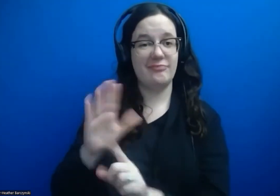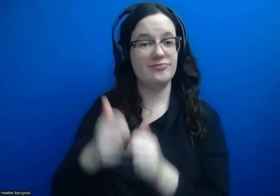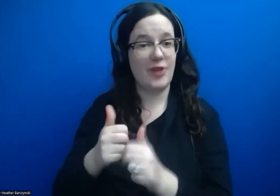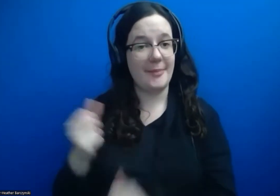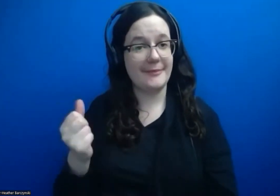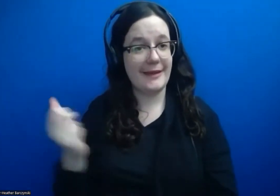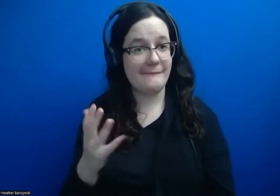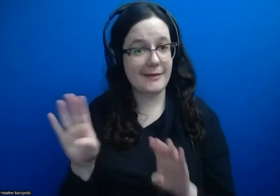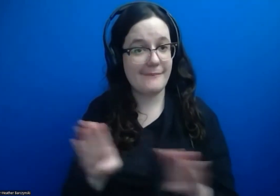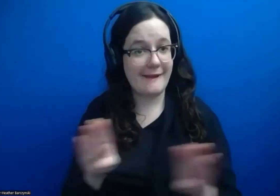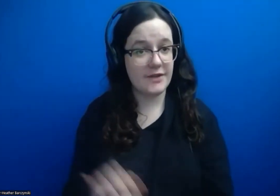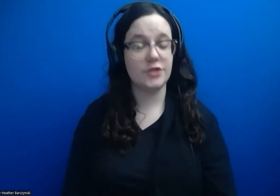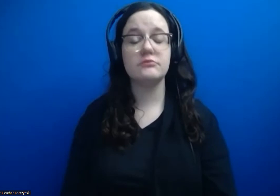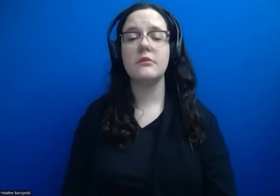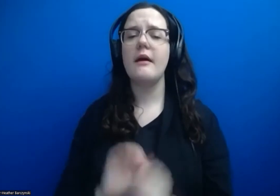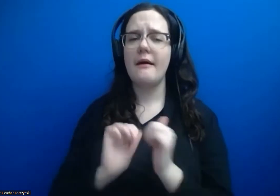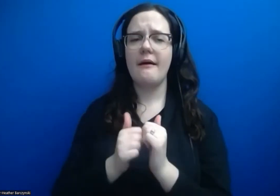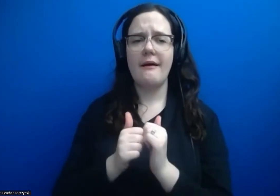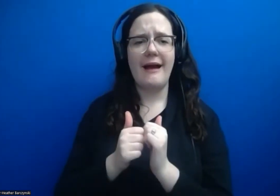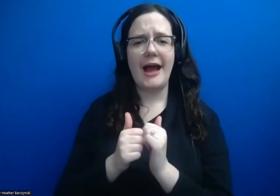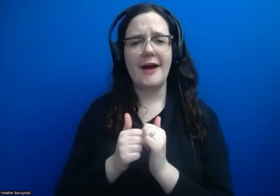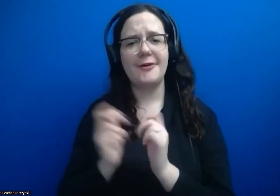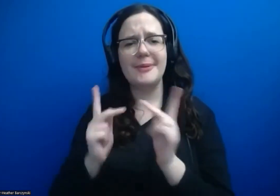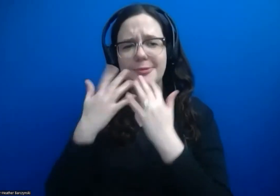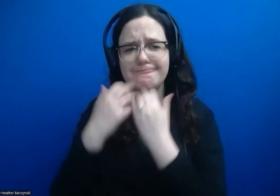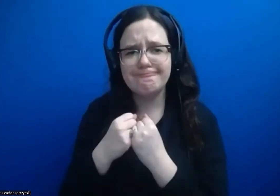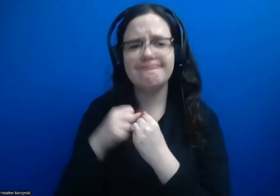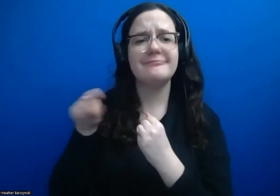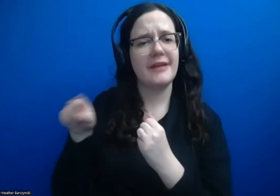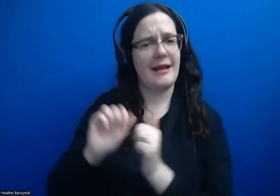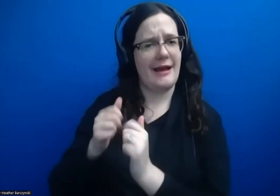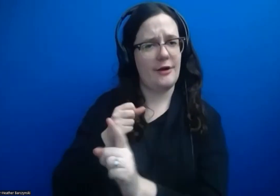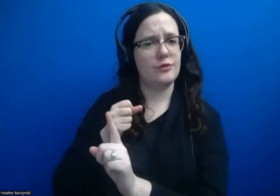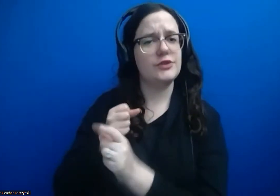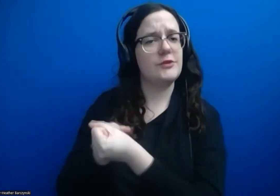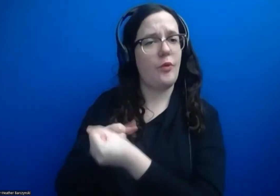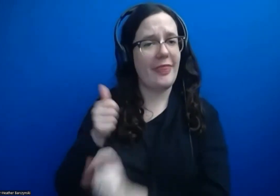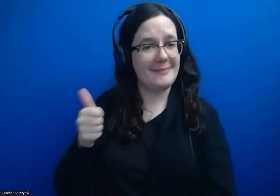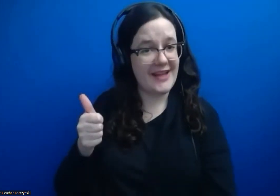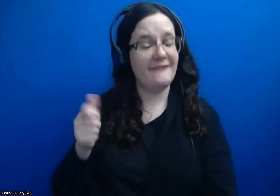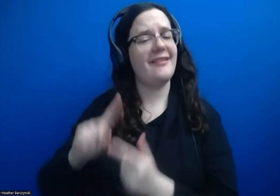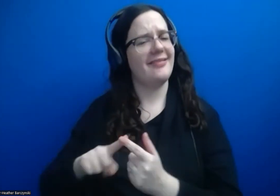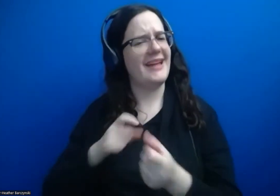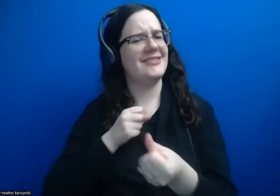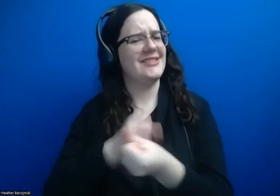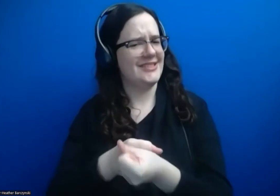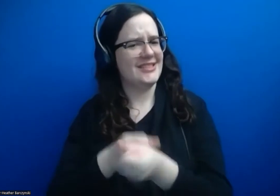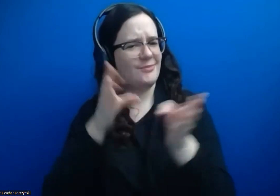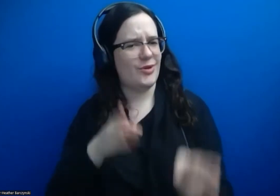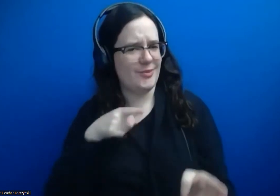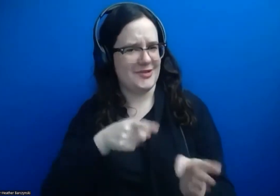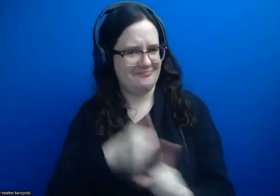loved ones can first support themselves and then in turn support someone struggling with problem gambling